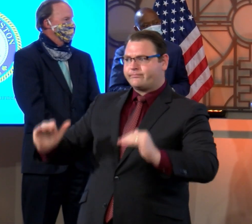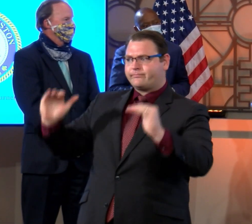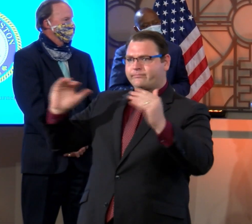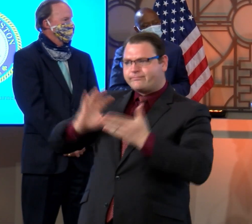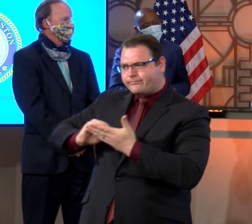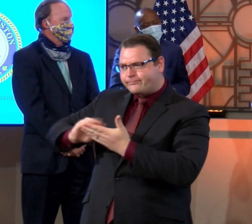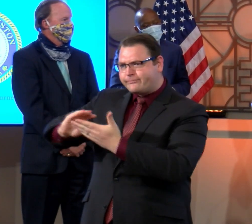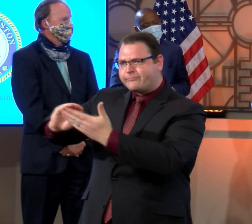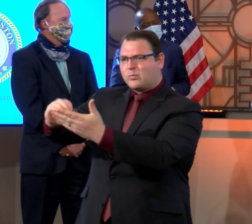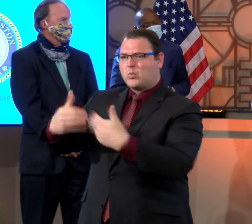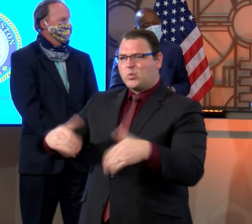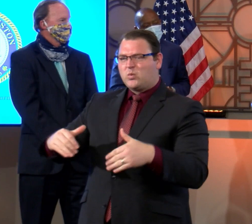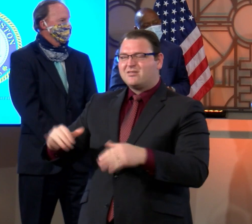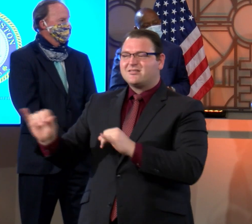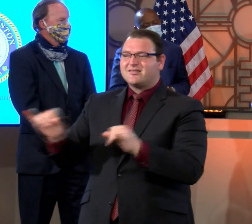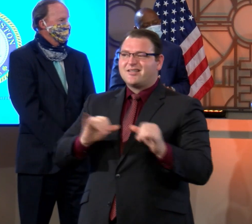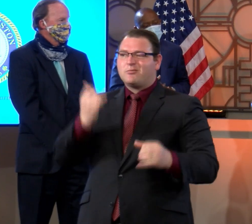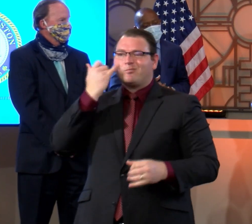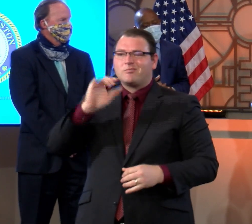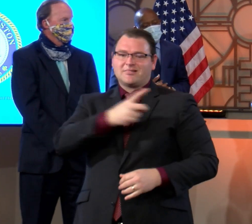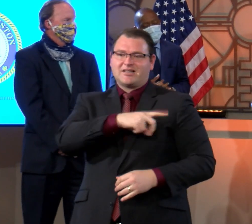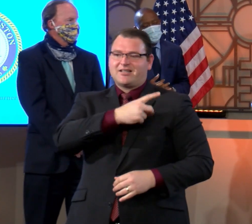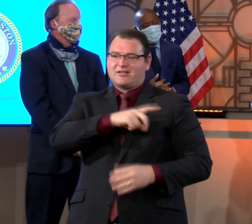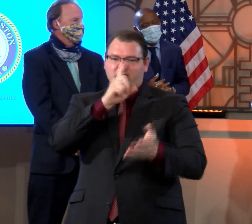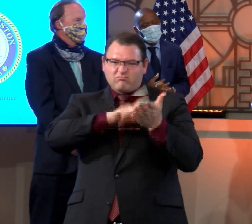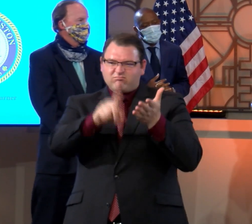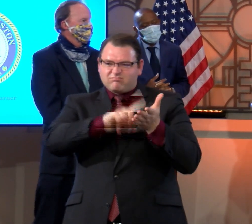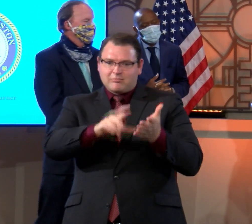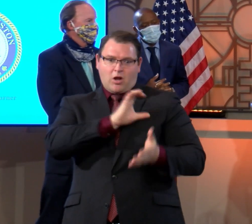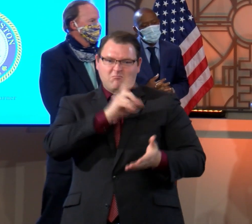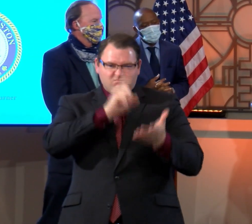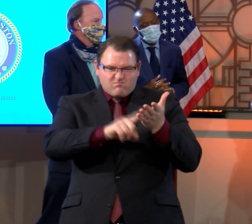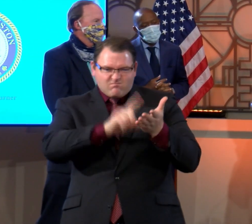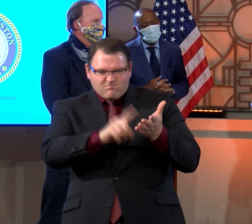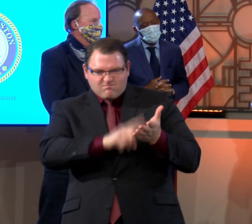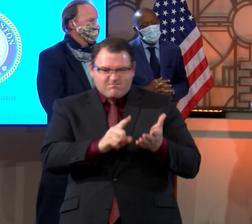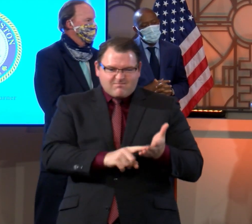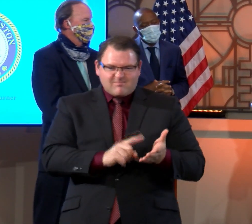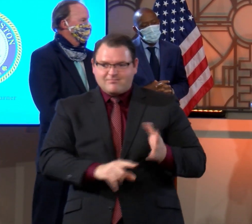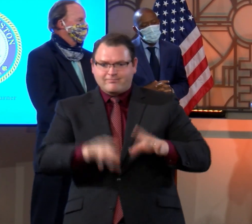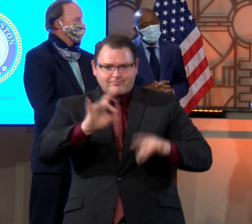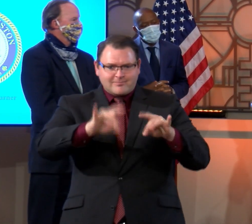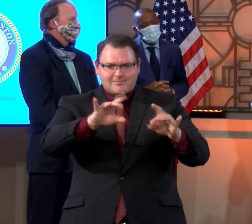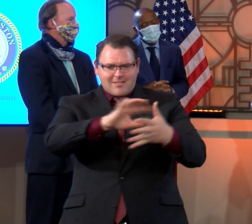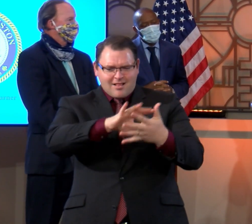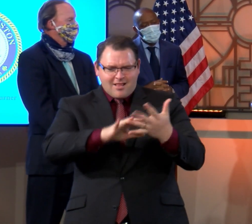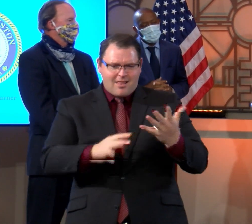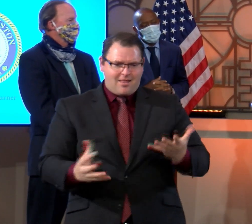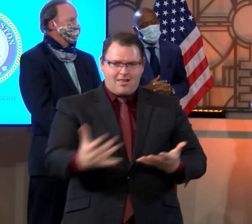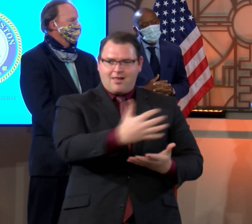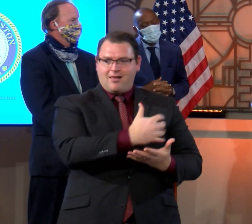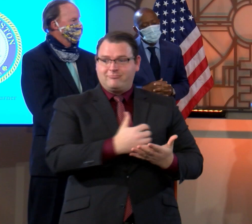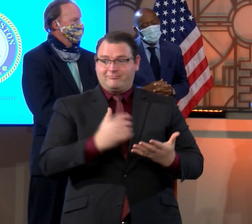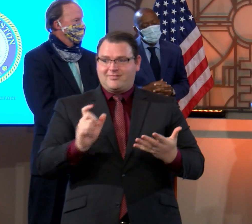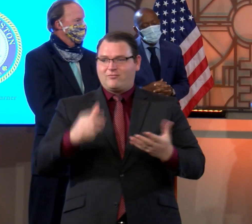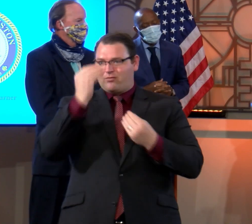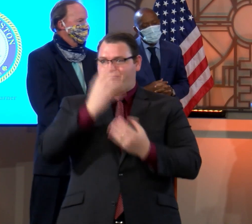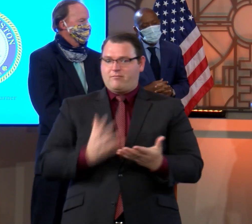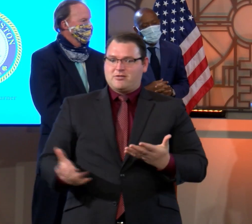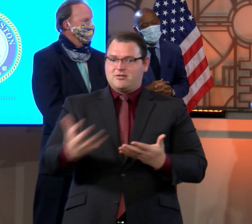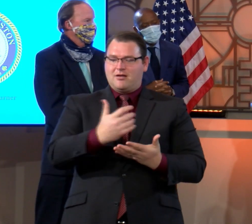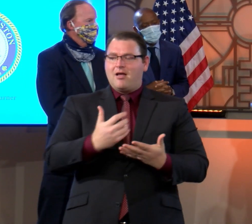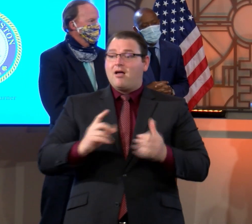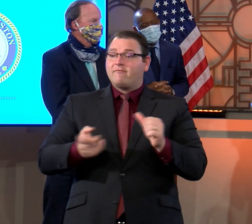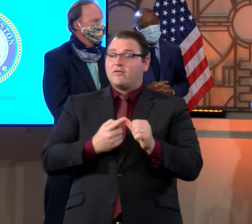detective. And so as we get a case, somebody who tests positive, we have to find that person, much like a detective. We have to find